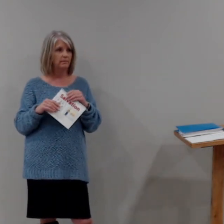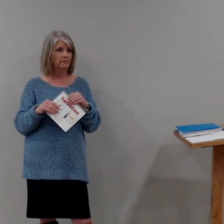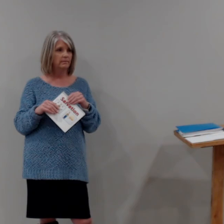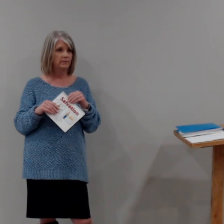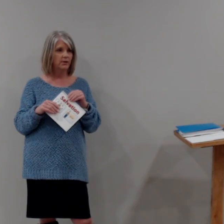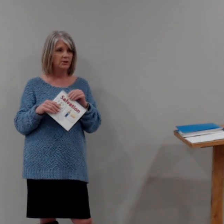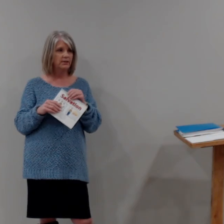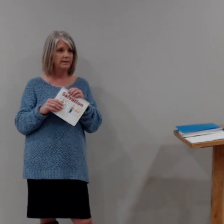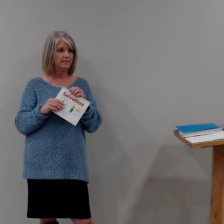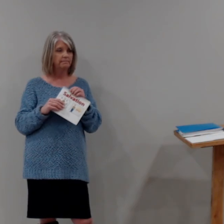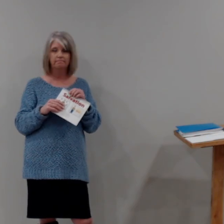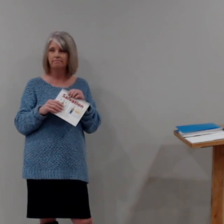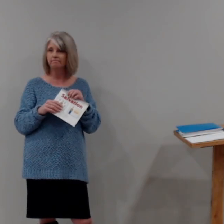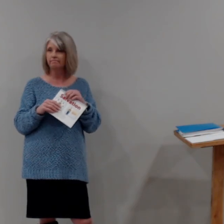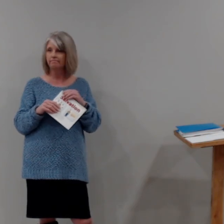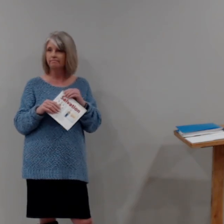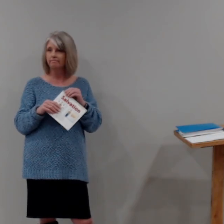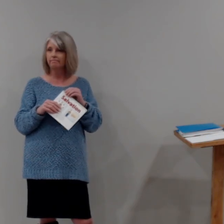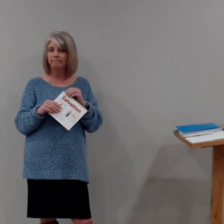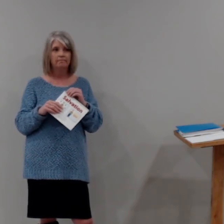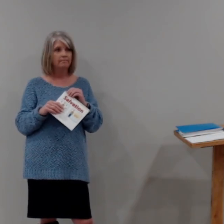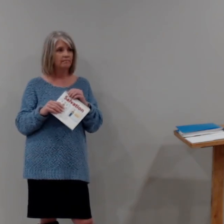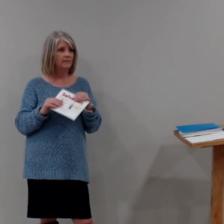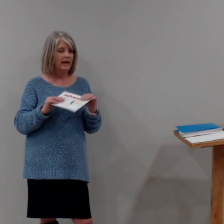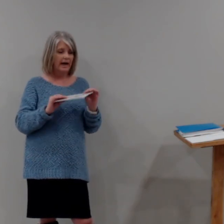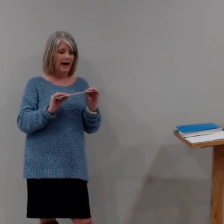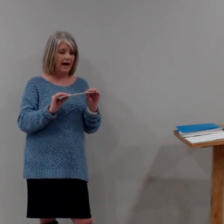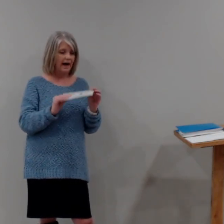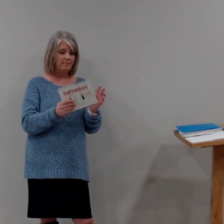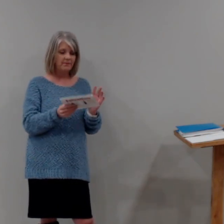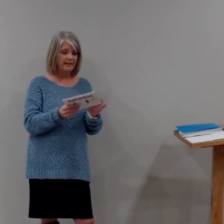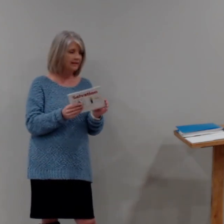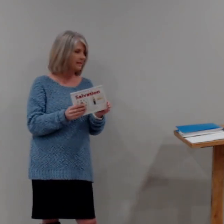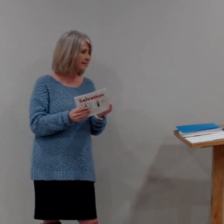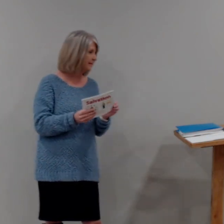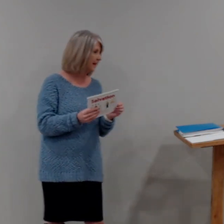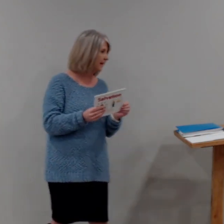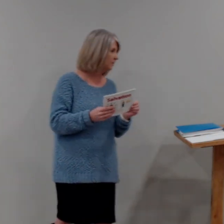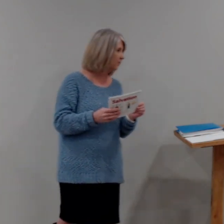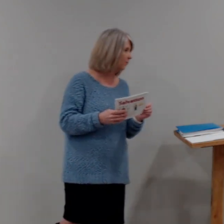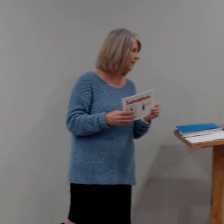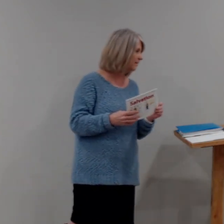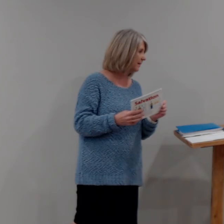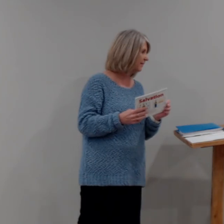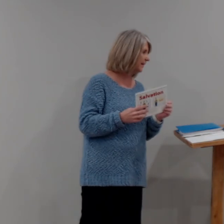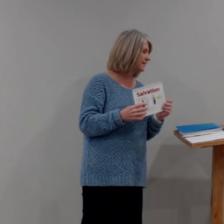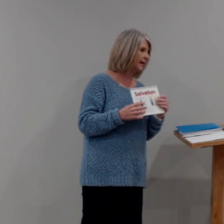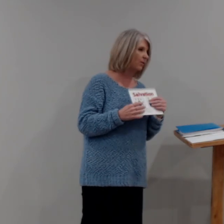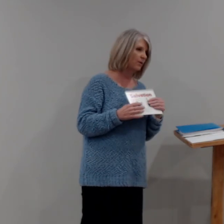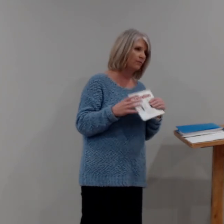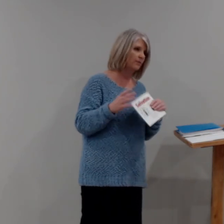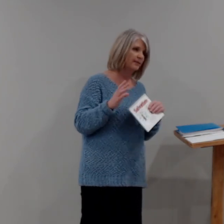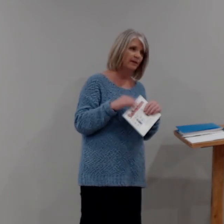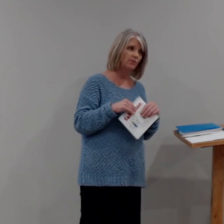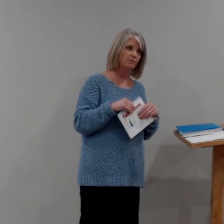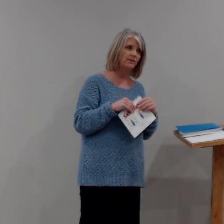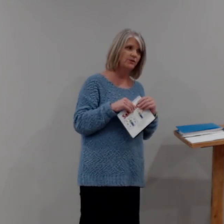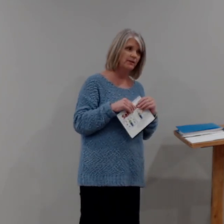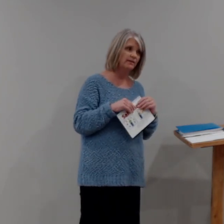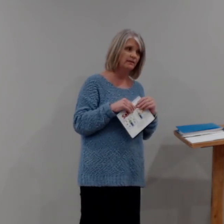No questions? Where do you get those? I'm thinking this came with my things that I ordered from Silent Word Ministries,